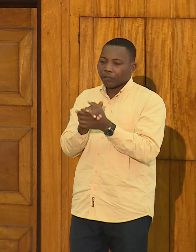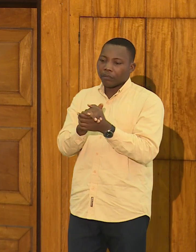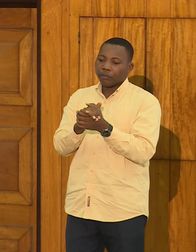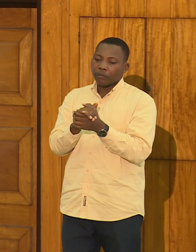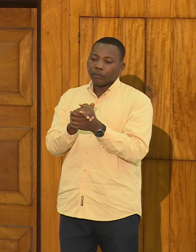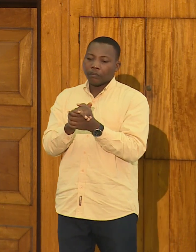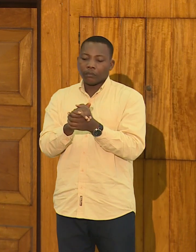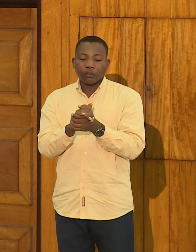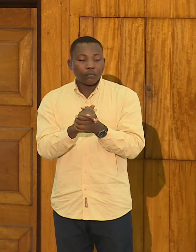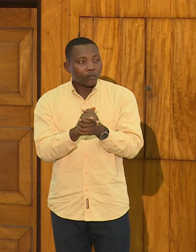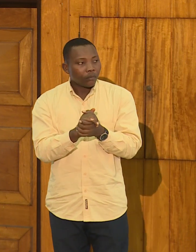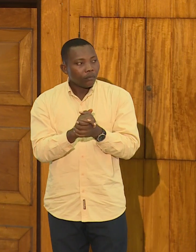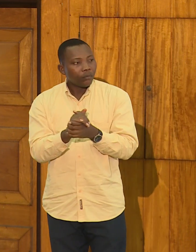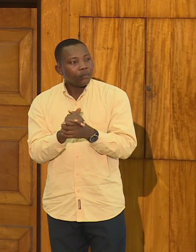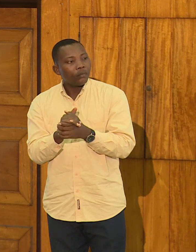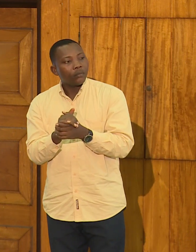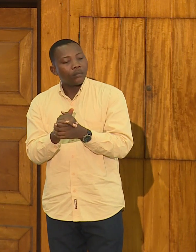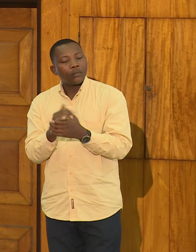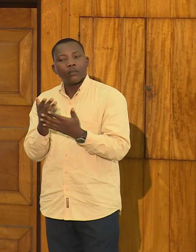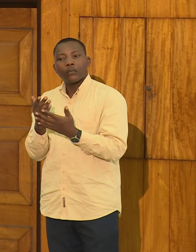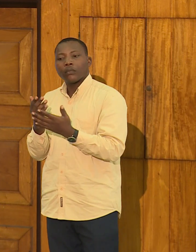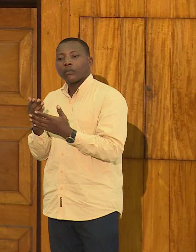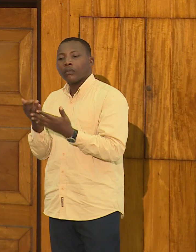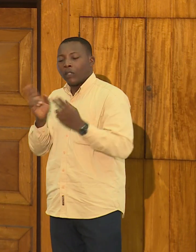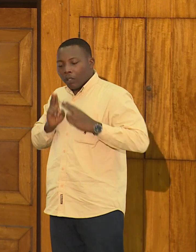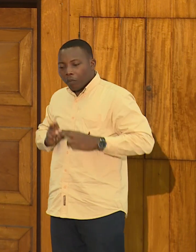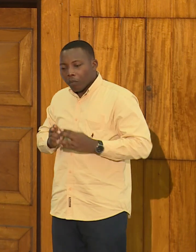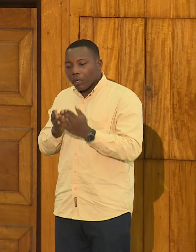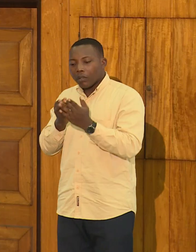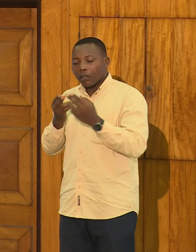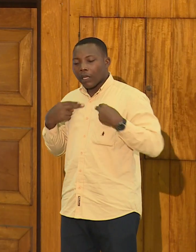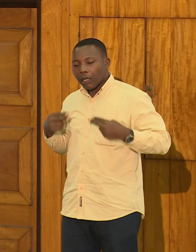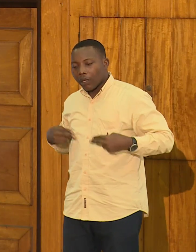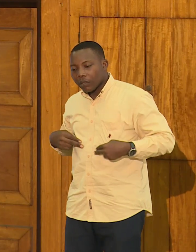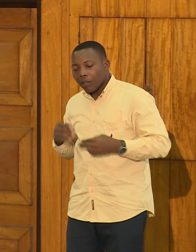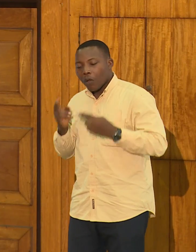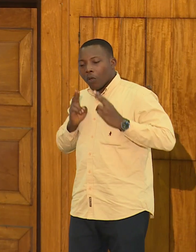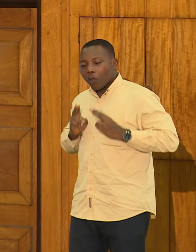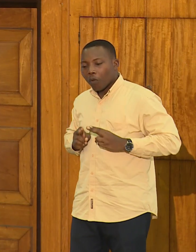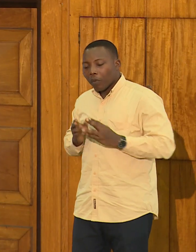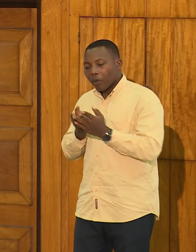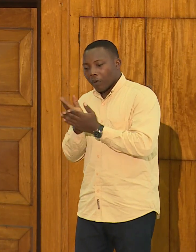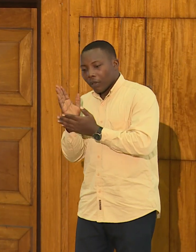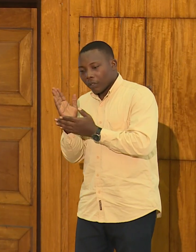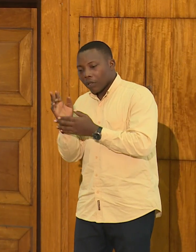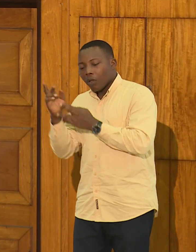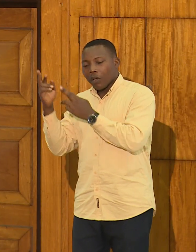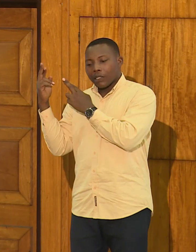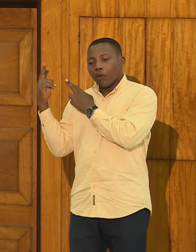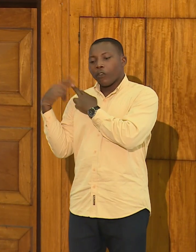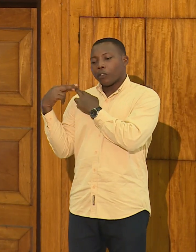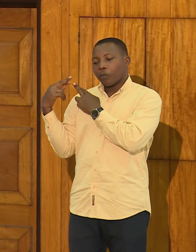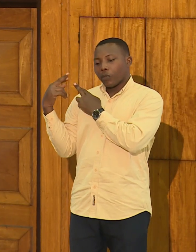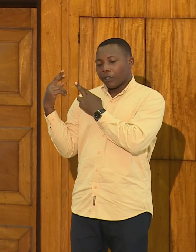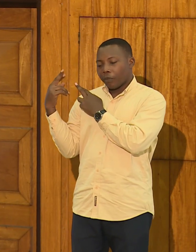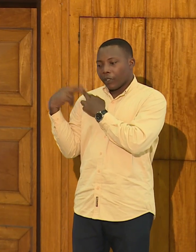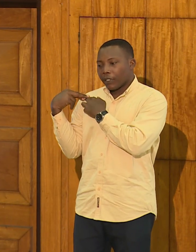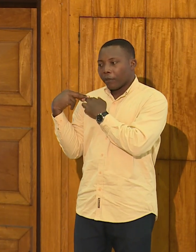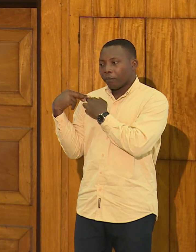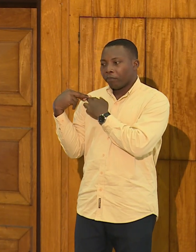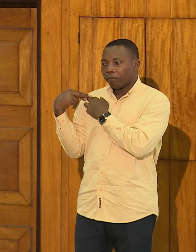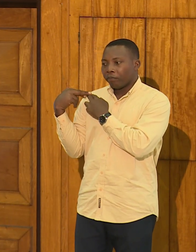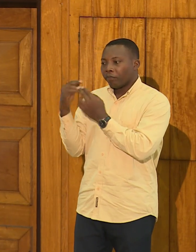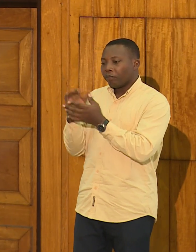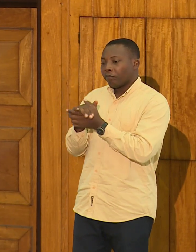AIDS Day theme of my health, my rights, our responsibility. And we further noticed that utilizing the ecological model